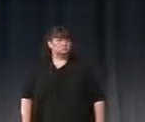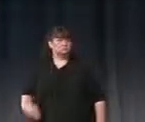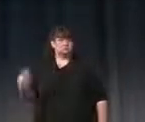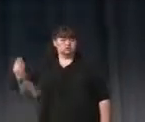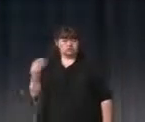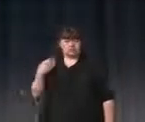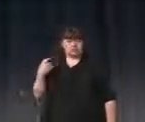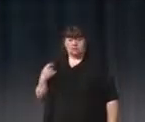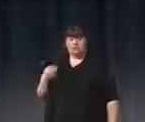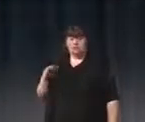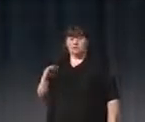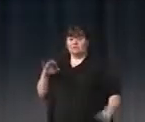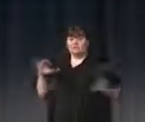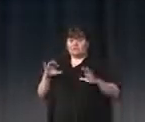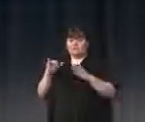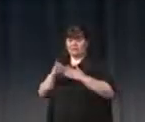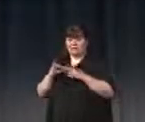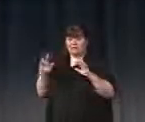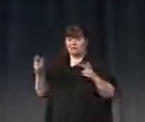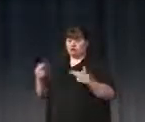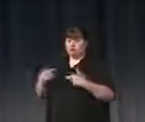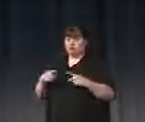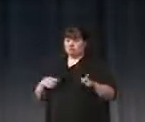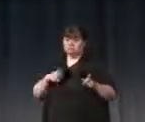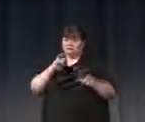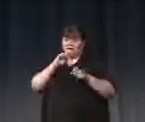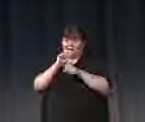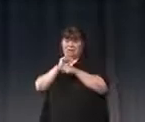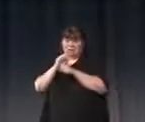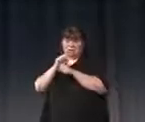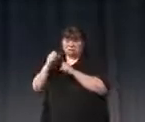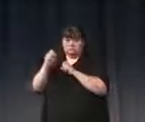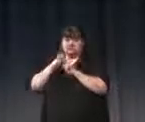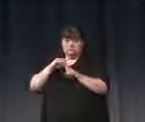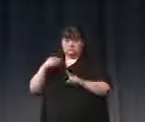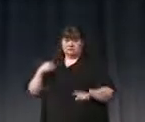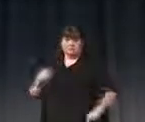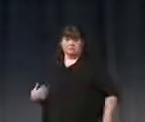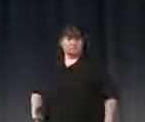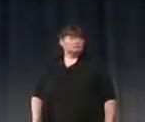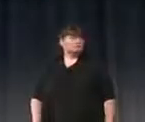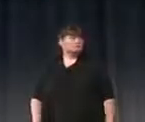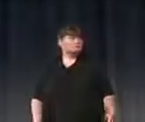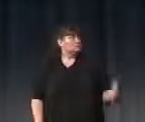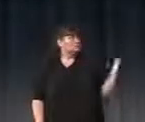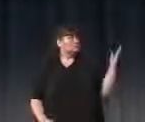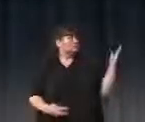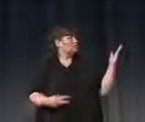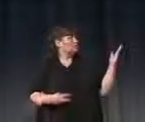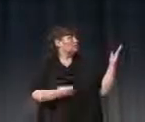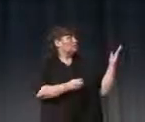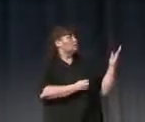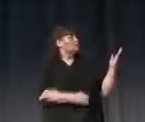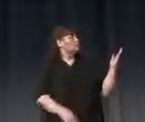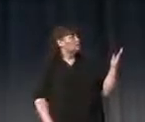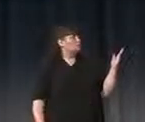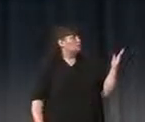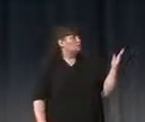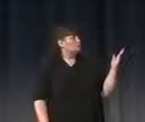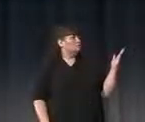so if you do this in actual rooms, these are actual impulse responses. Your stuff like this. This is 26100 here at